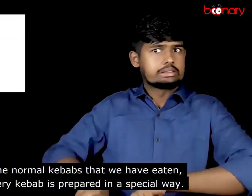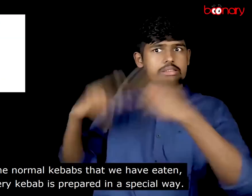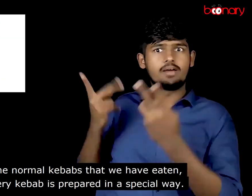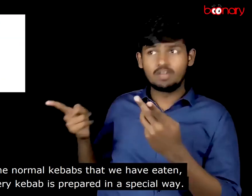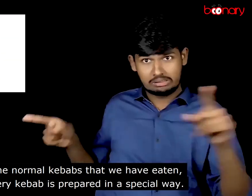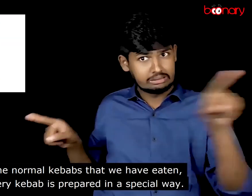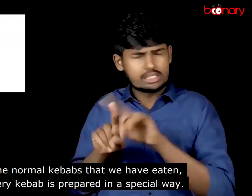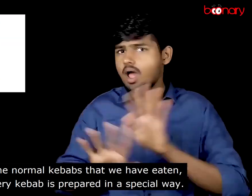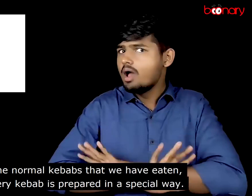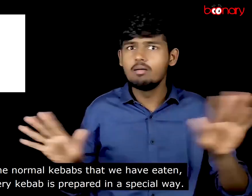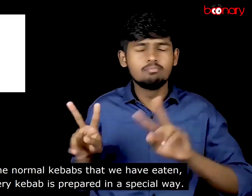way.